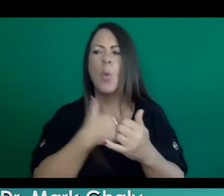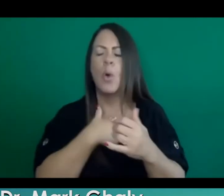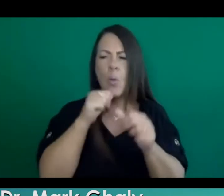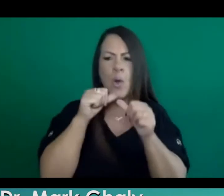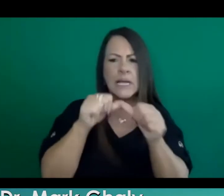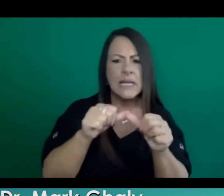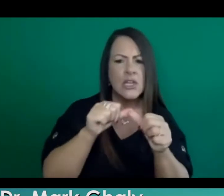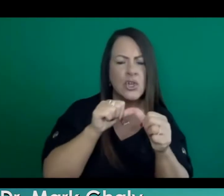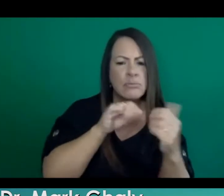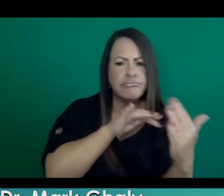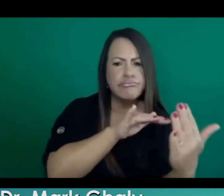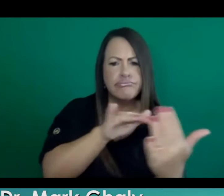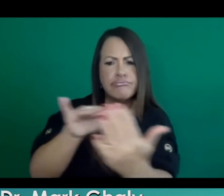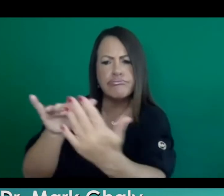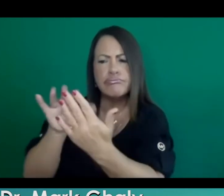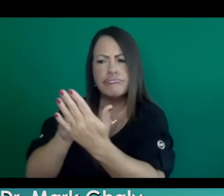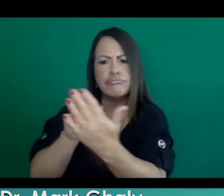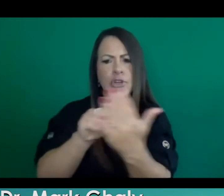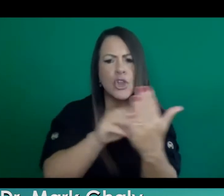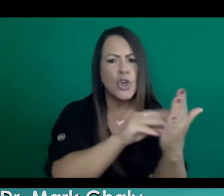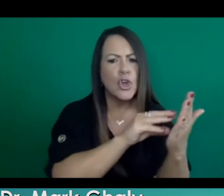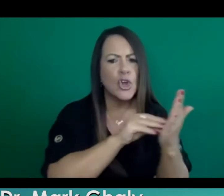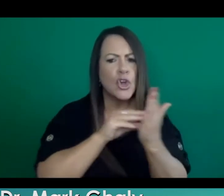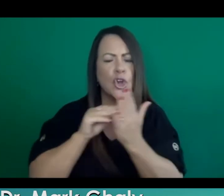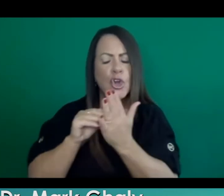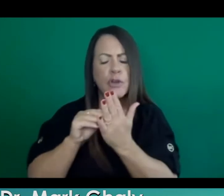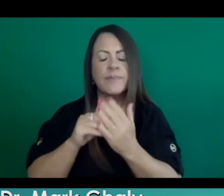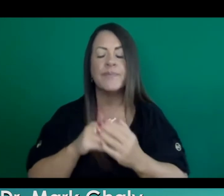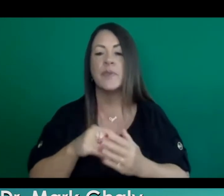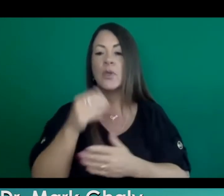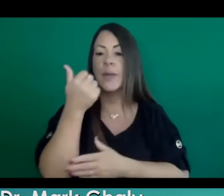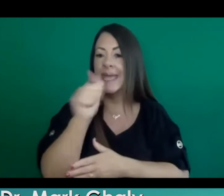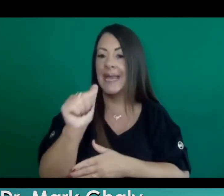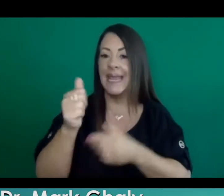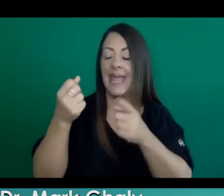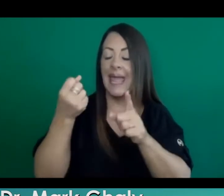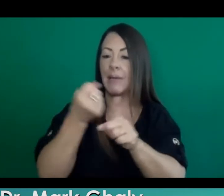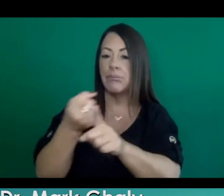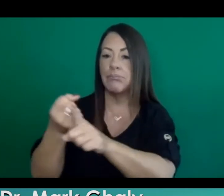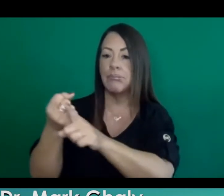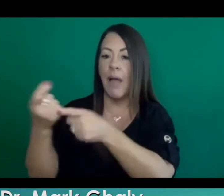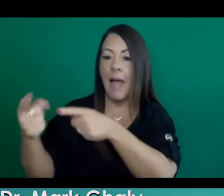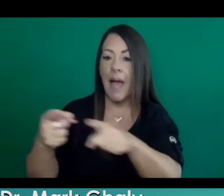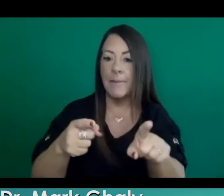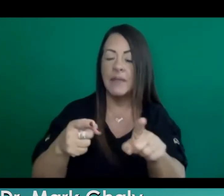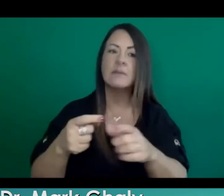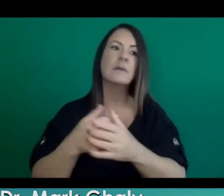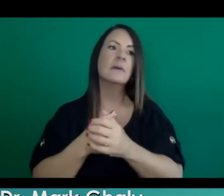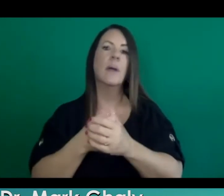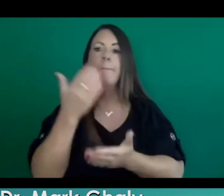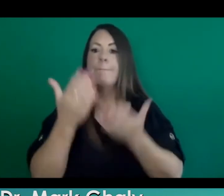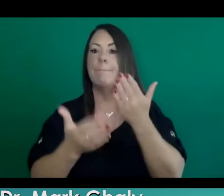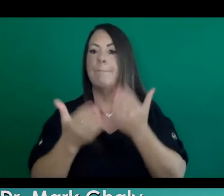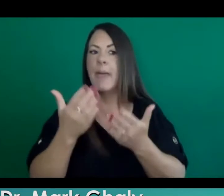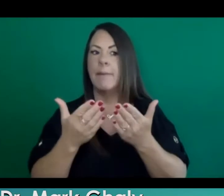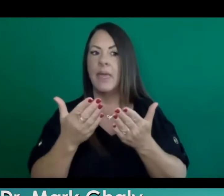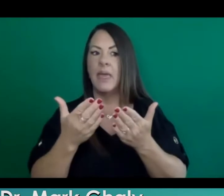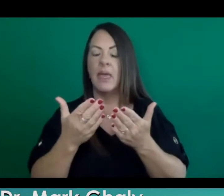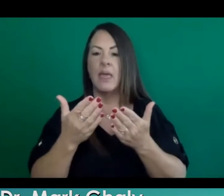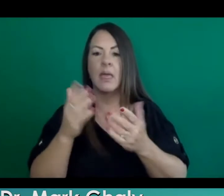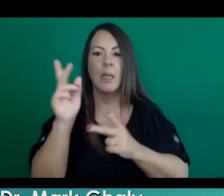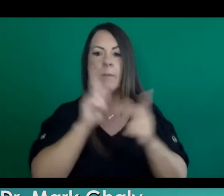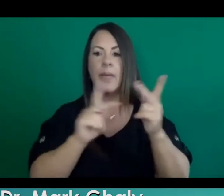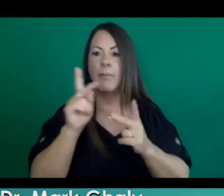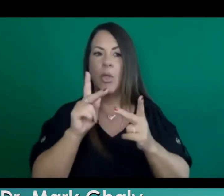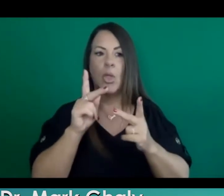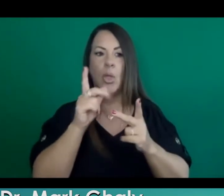that any activities or actions that increase mixing among people who haven't